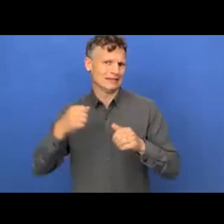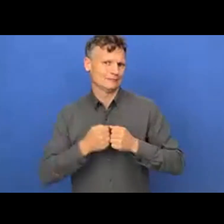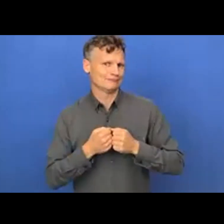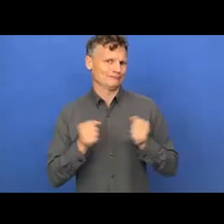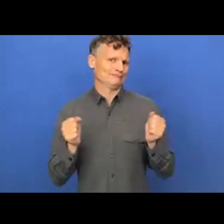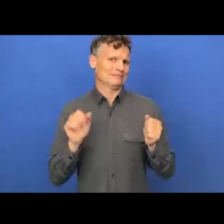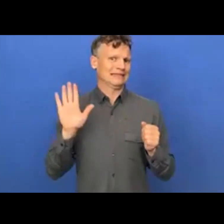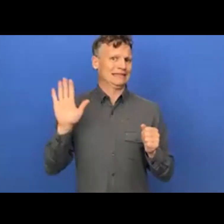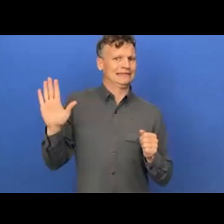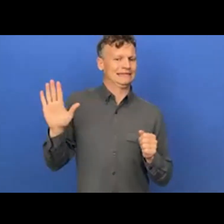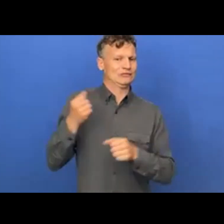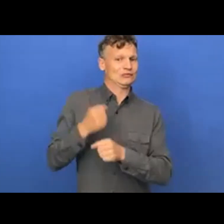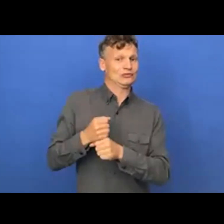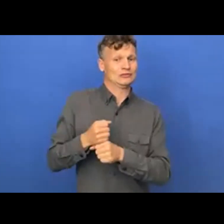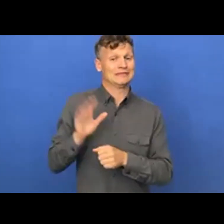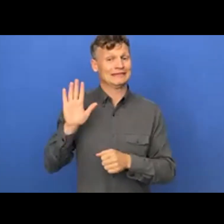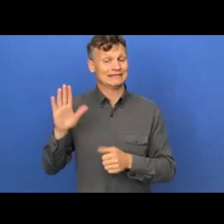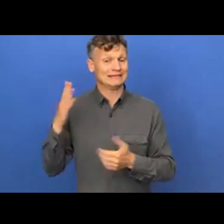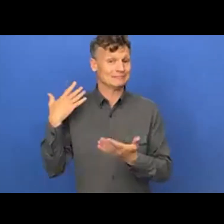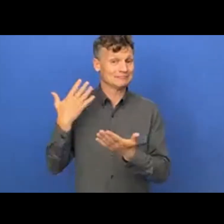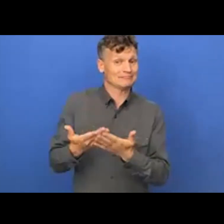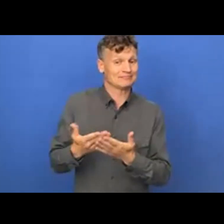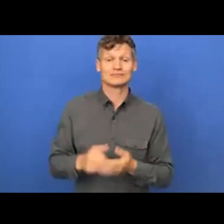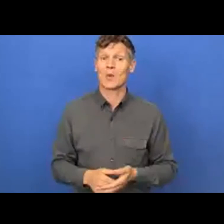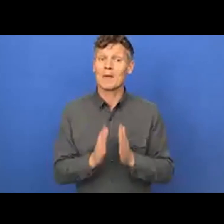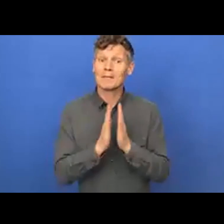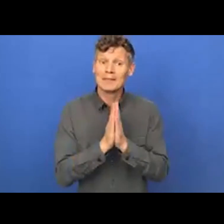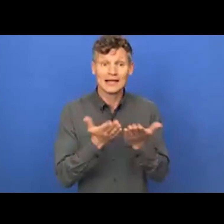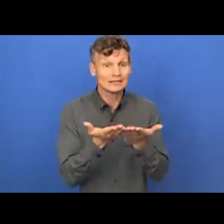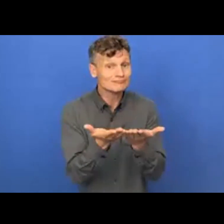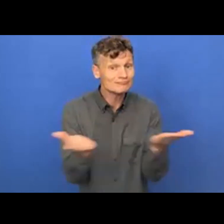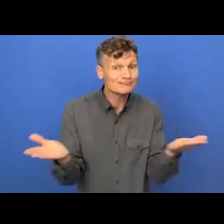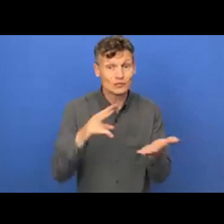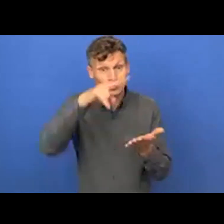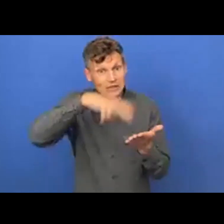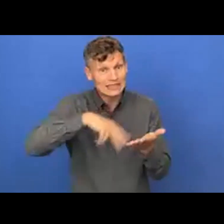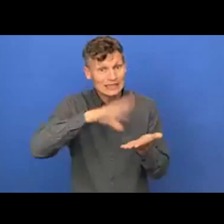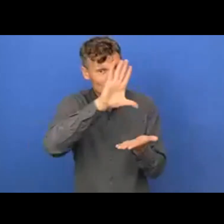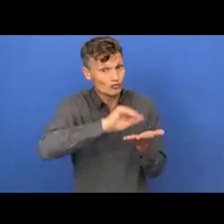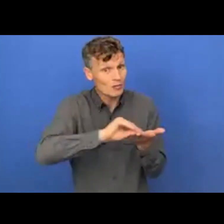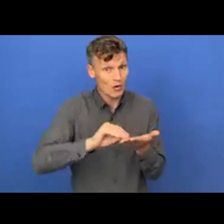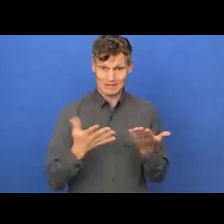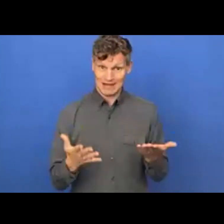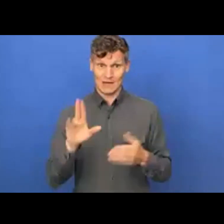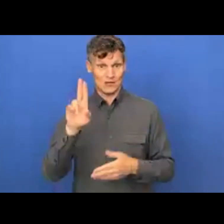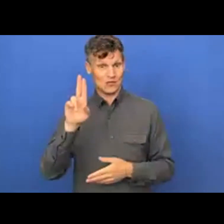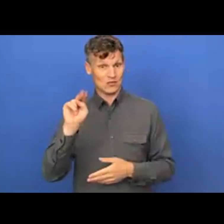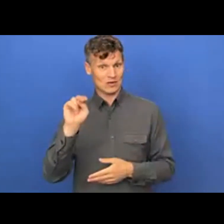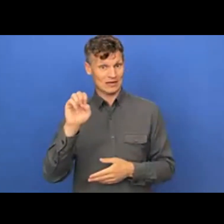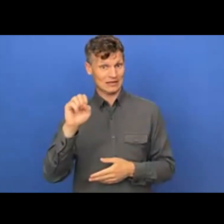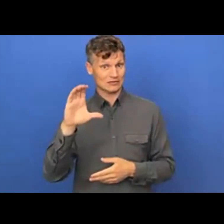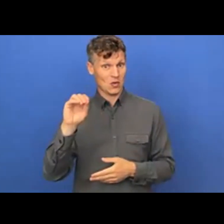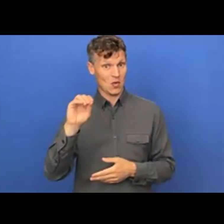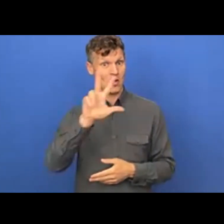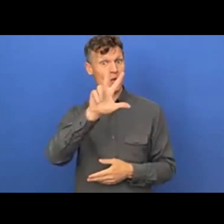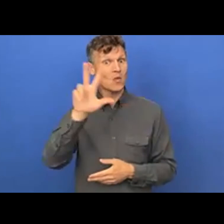Please read the report, go to the UNESCO website. If you need another language